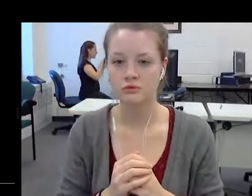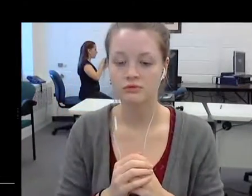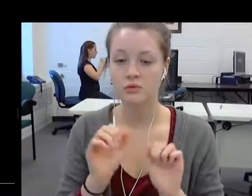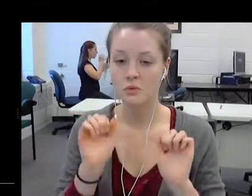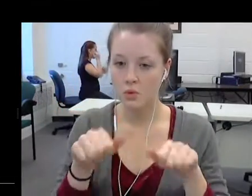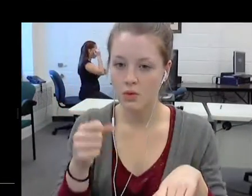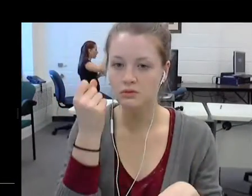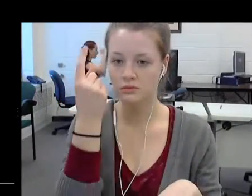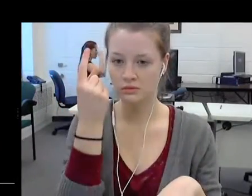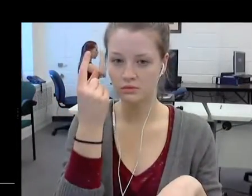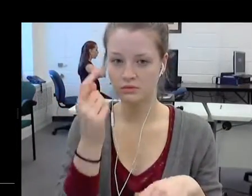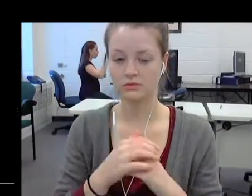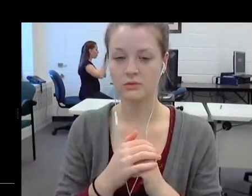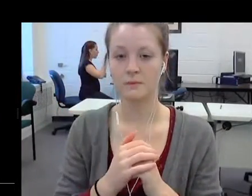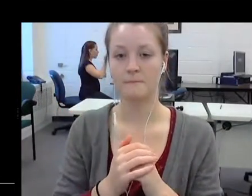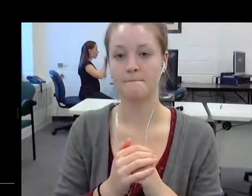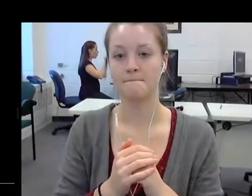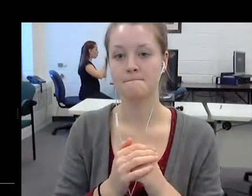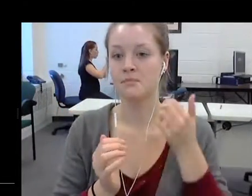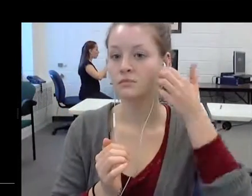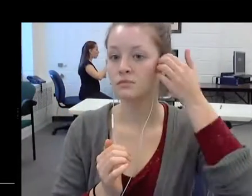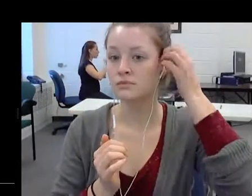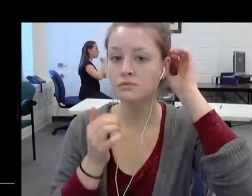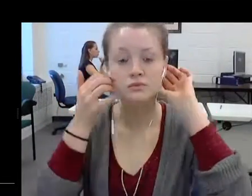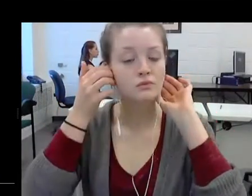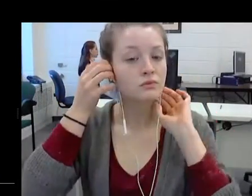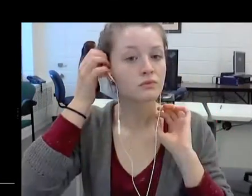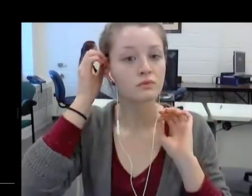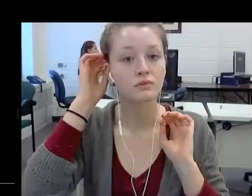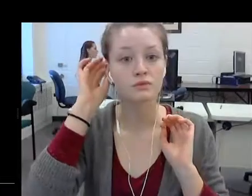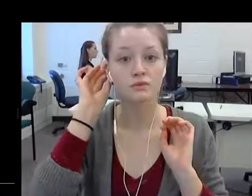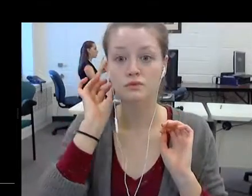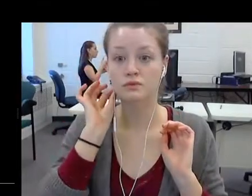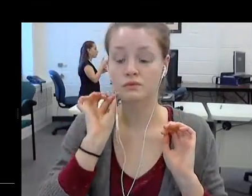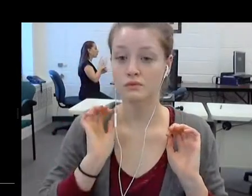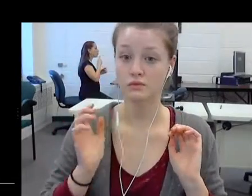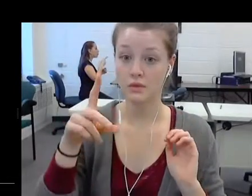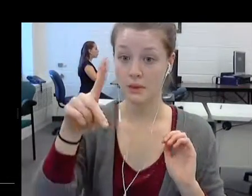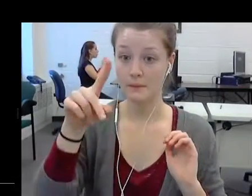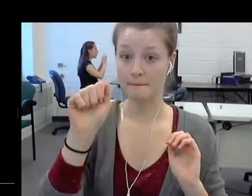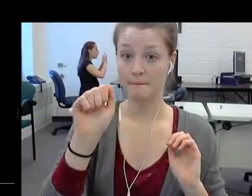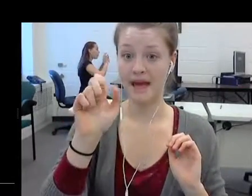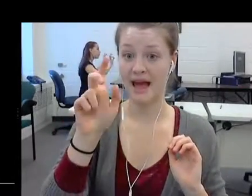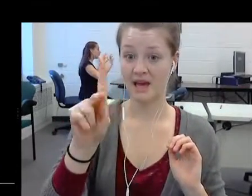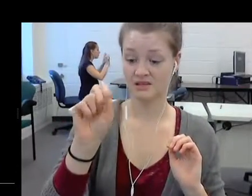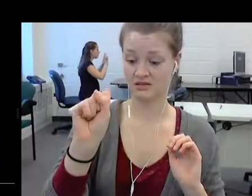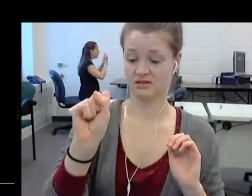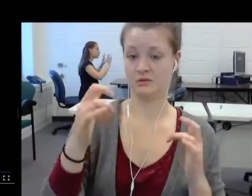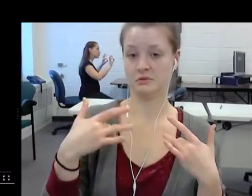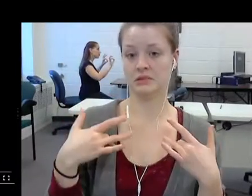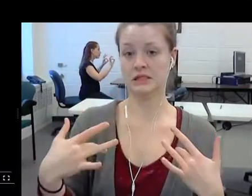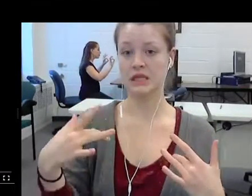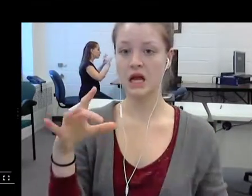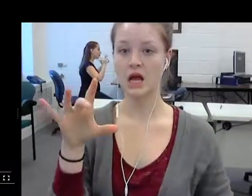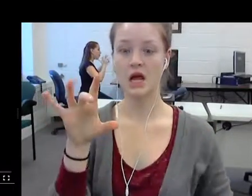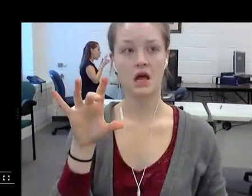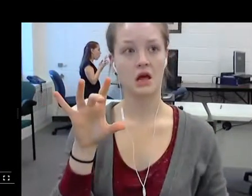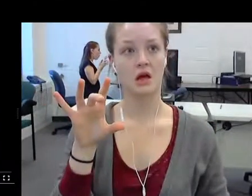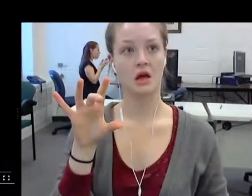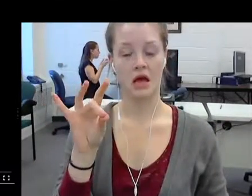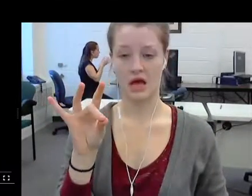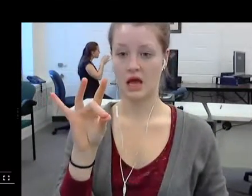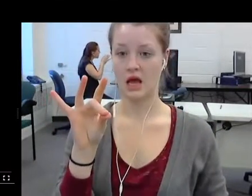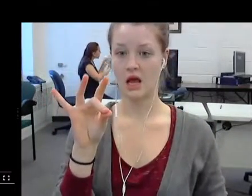more detail about packs. They often have 8 wolves, and they have up to 20. And I I didn't write out the